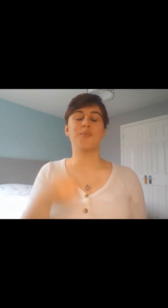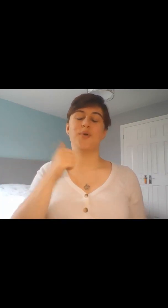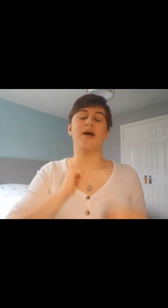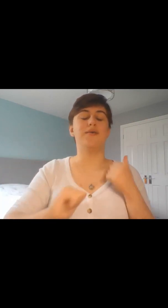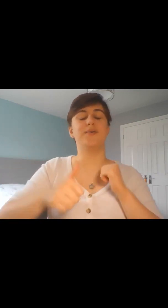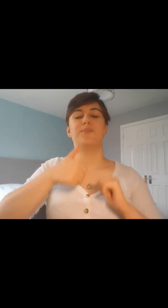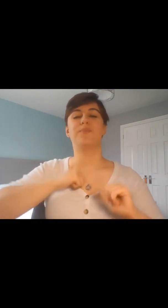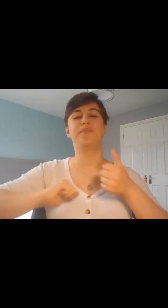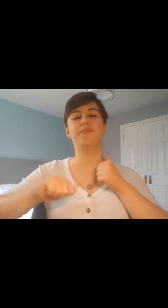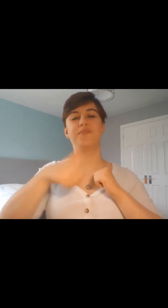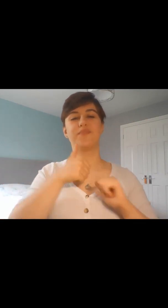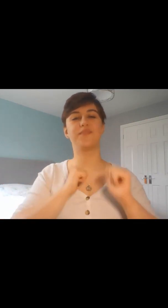proud,